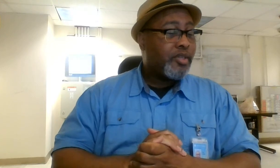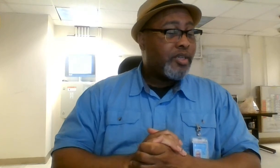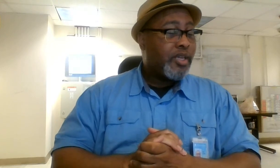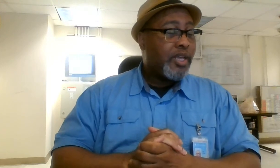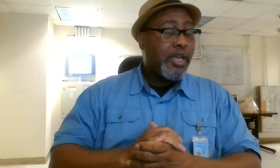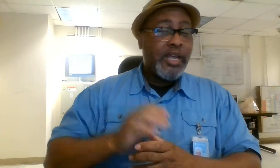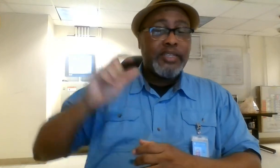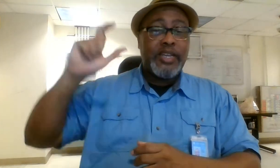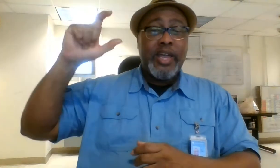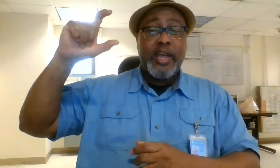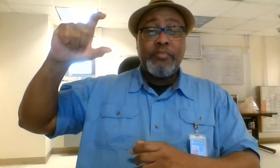Islam.